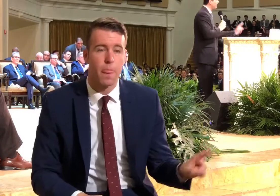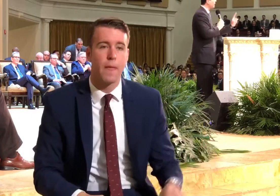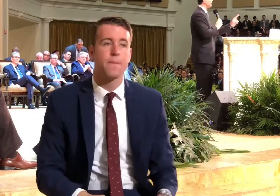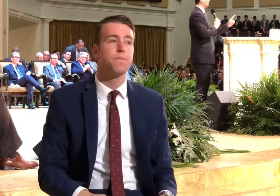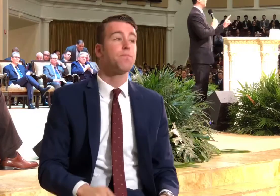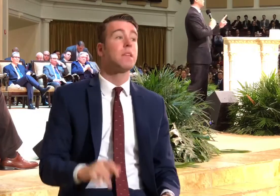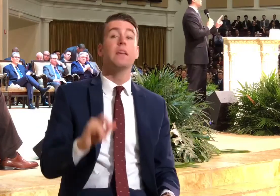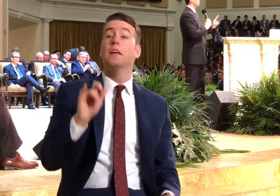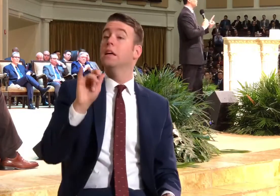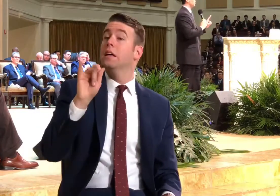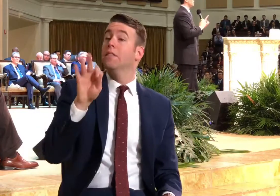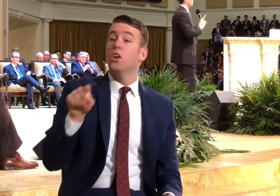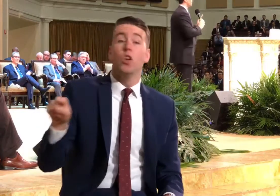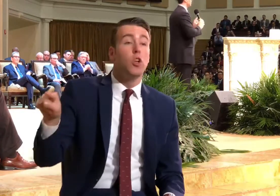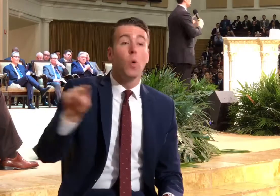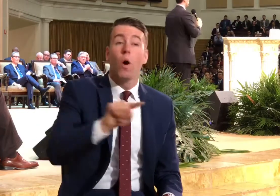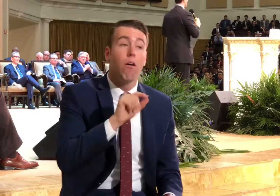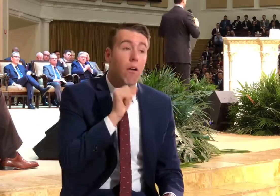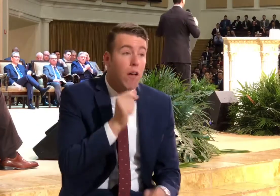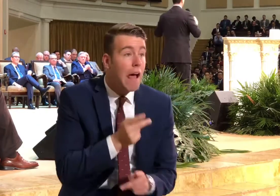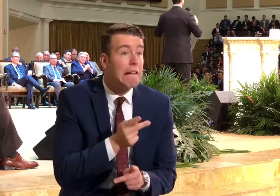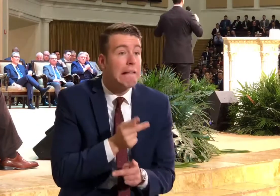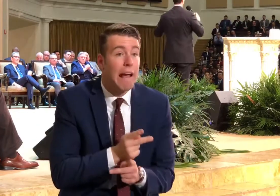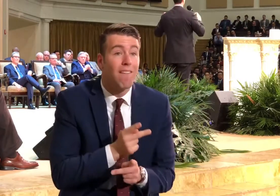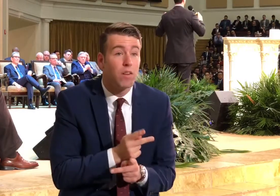if you're not careful,